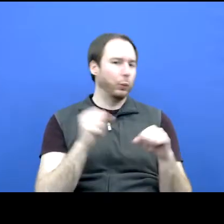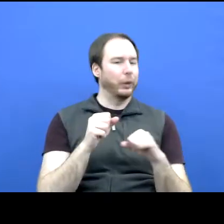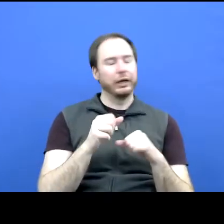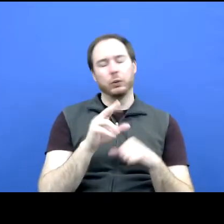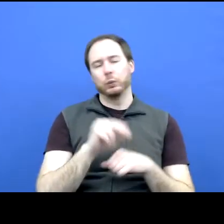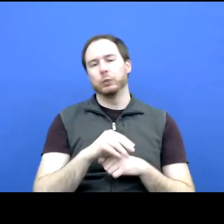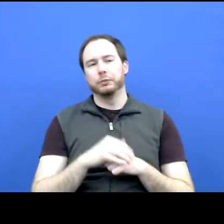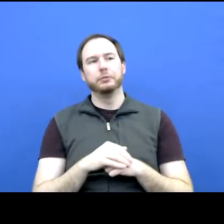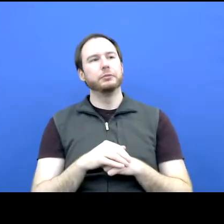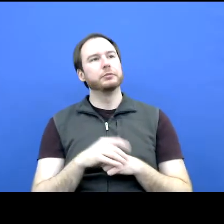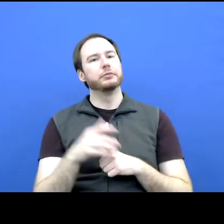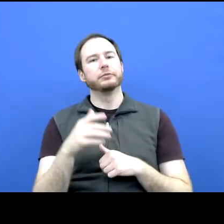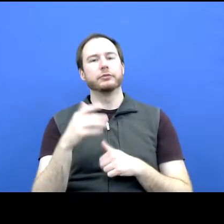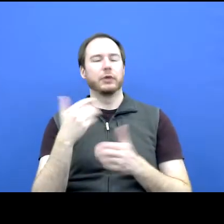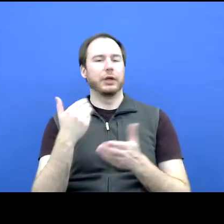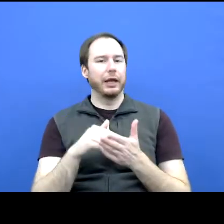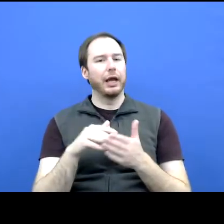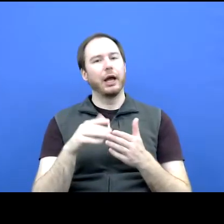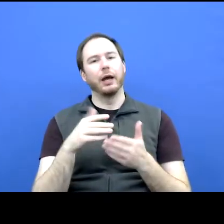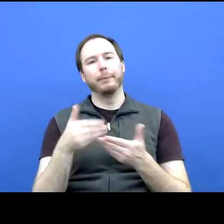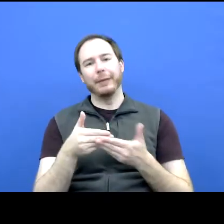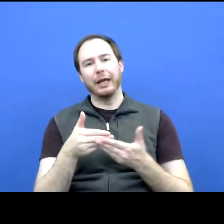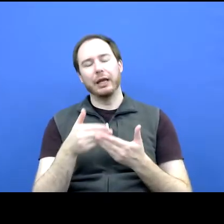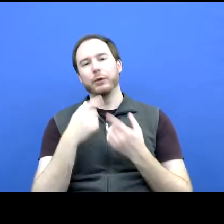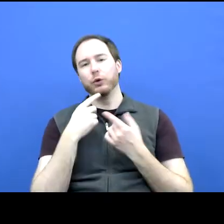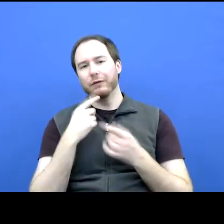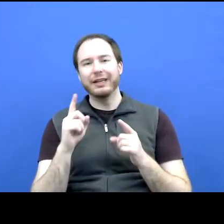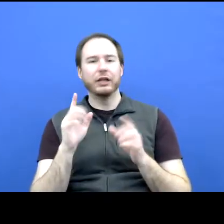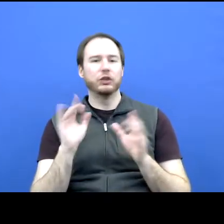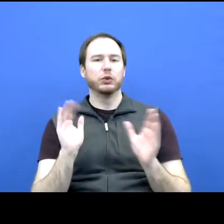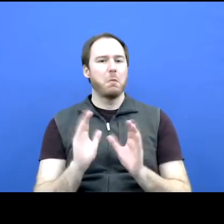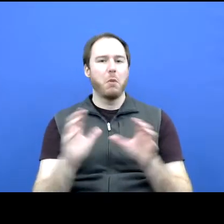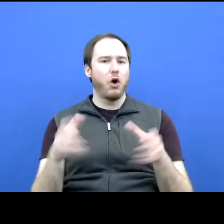Give back, gender reveals, just small gatherings.